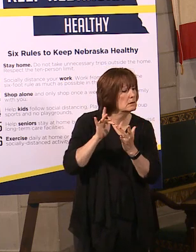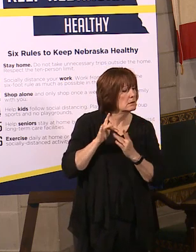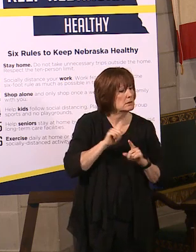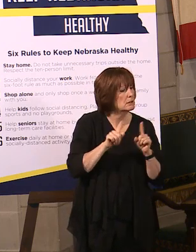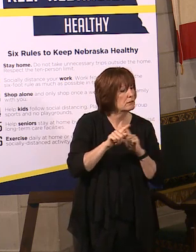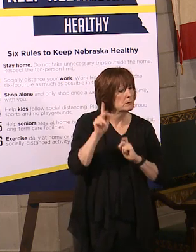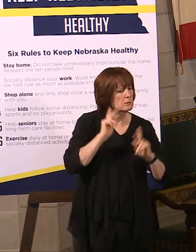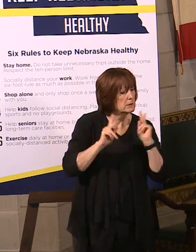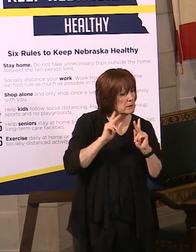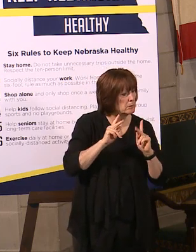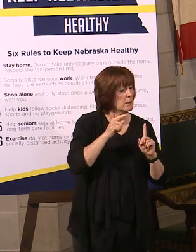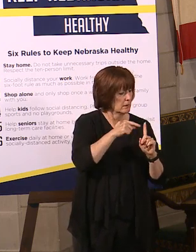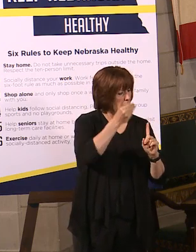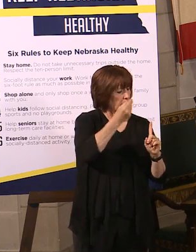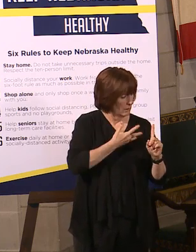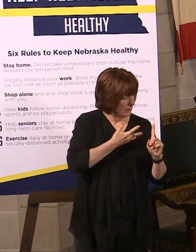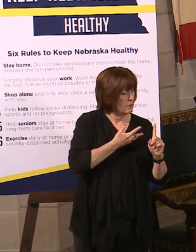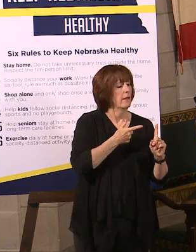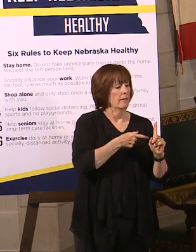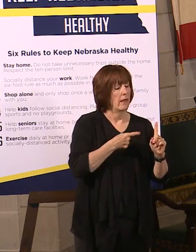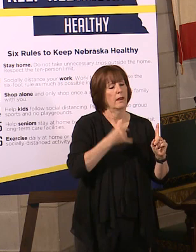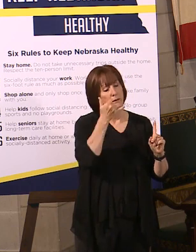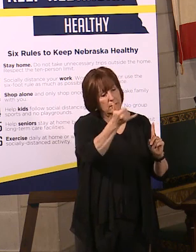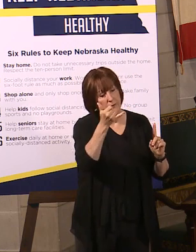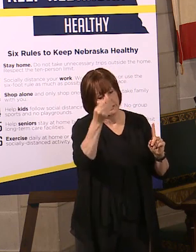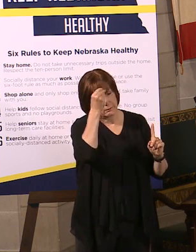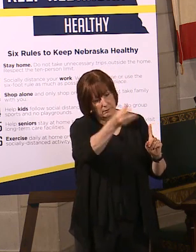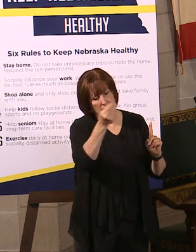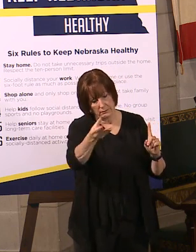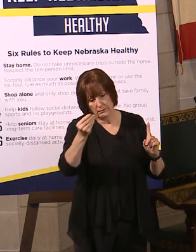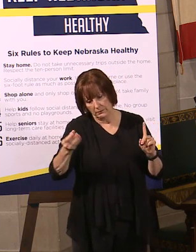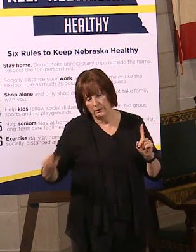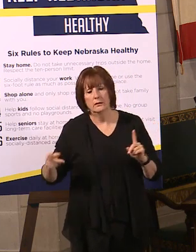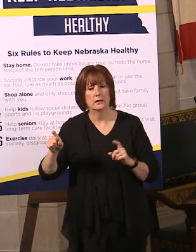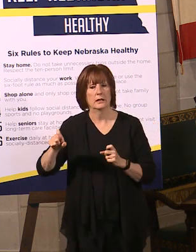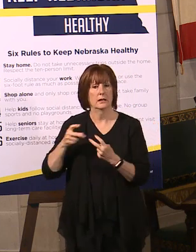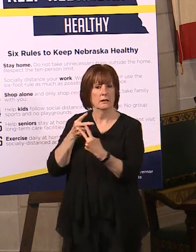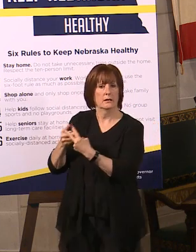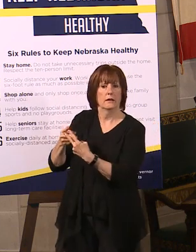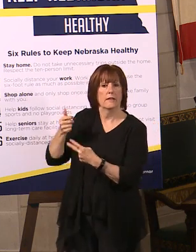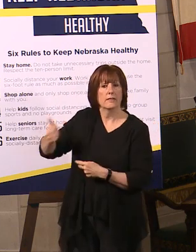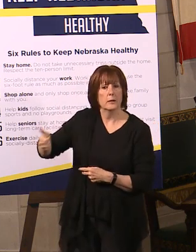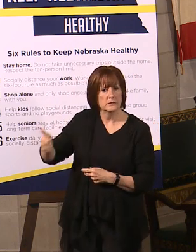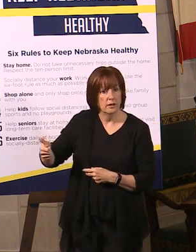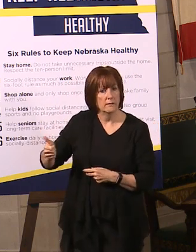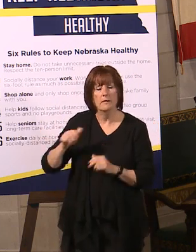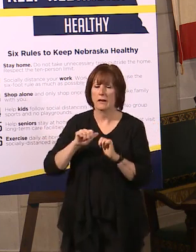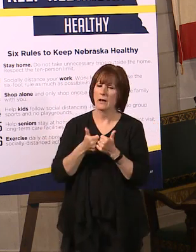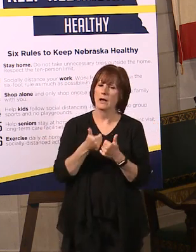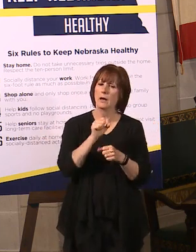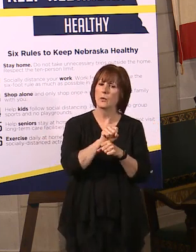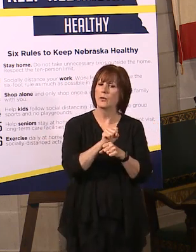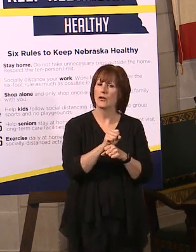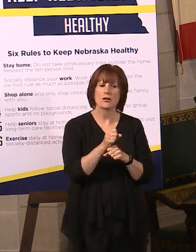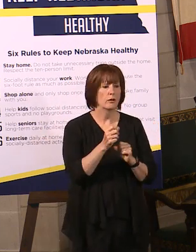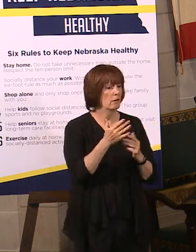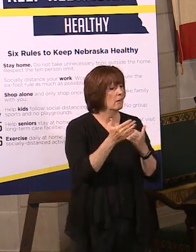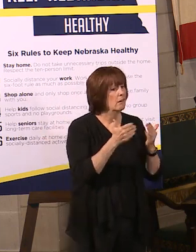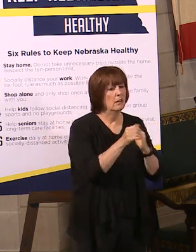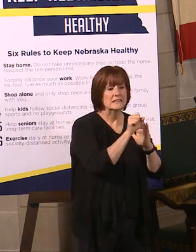with to let those people know that they may have been exposed and they should be quarantined. So that's the way it works for whether it's our state